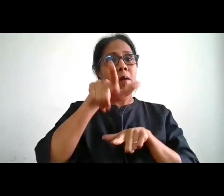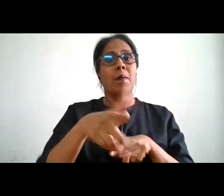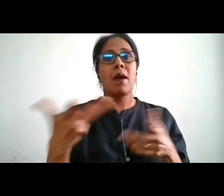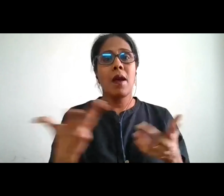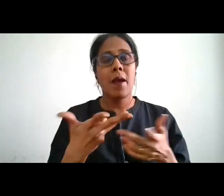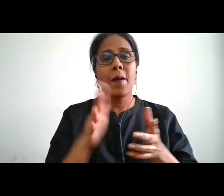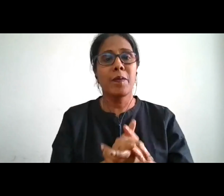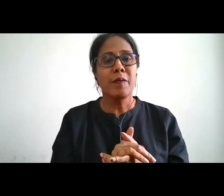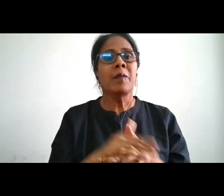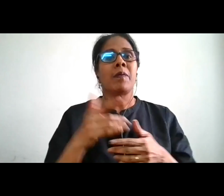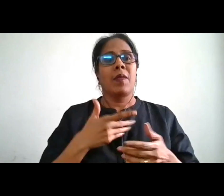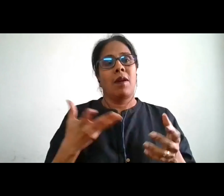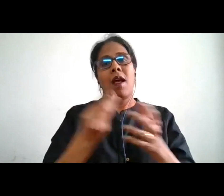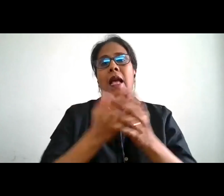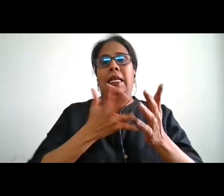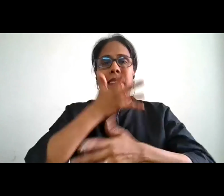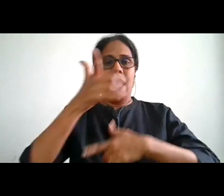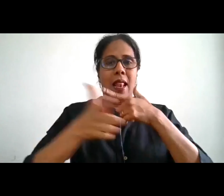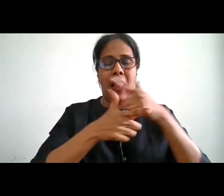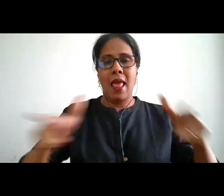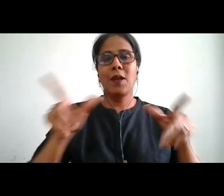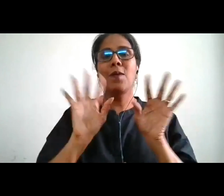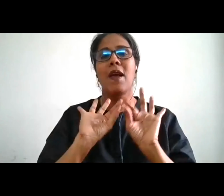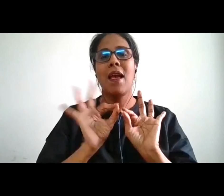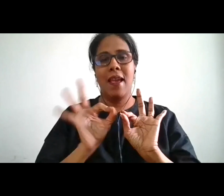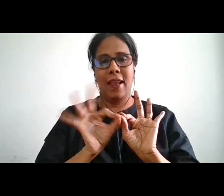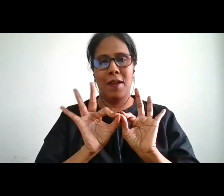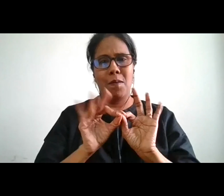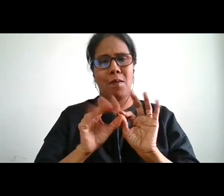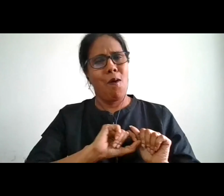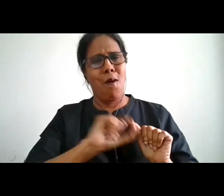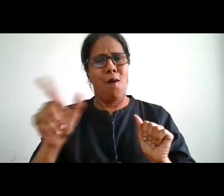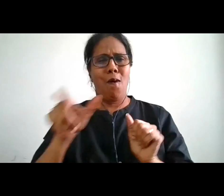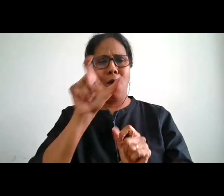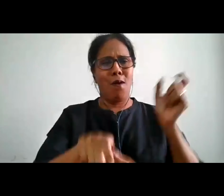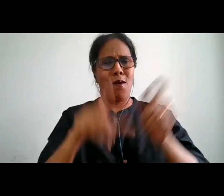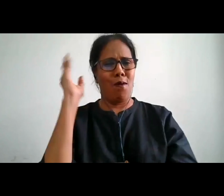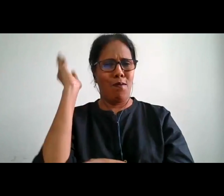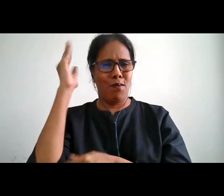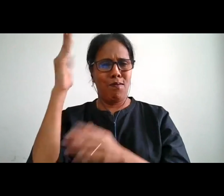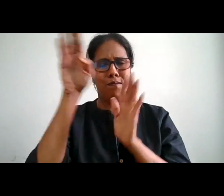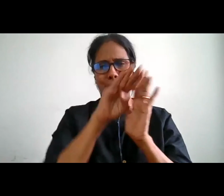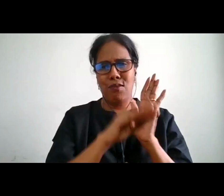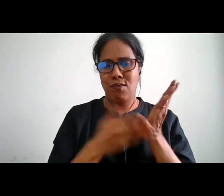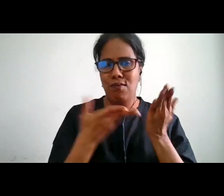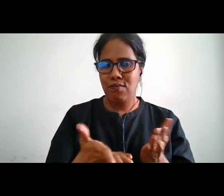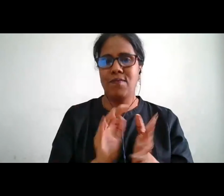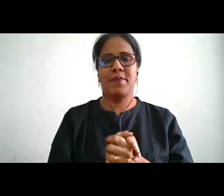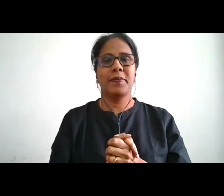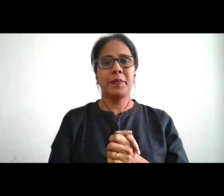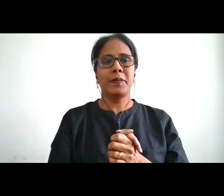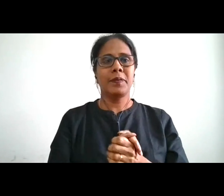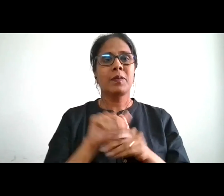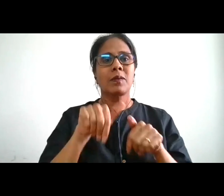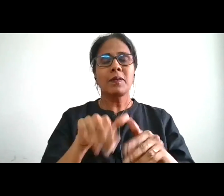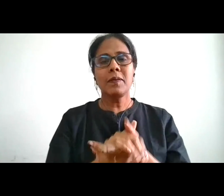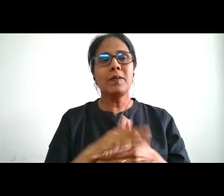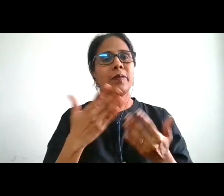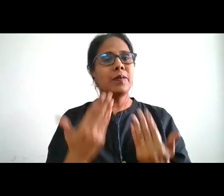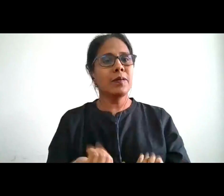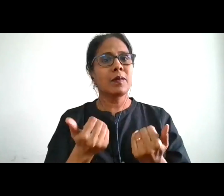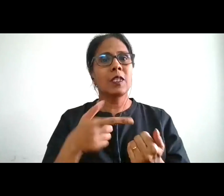with sign language interpreters for all our webinars and events. And I suspect we are